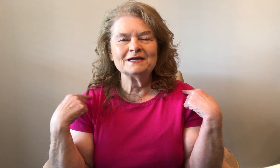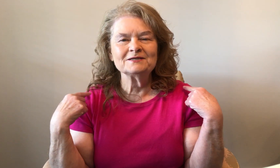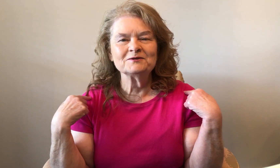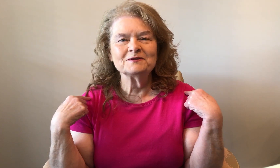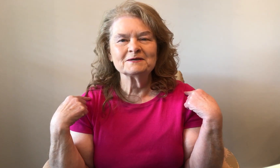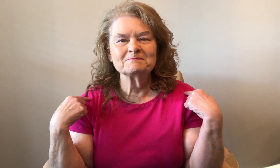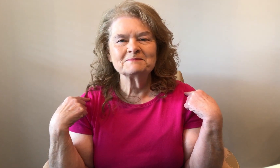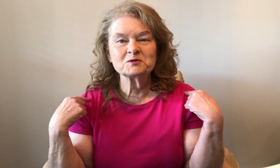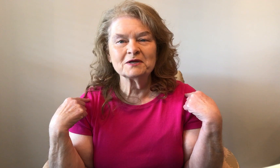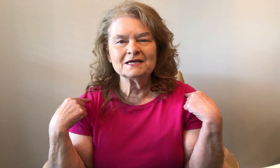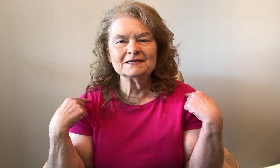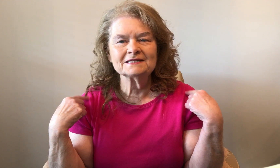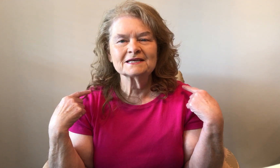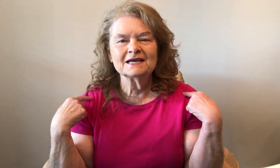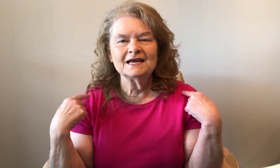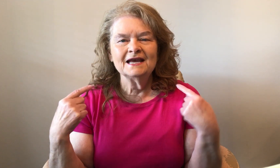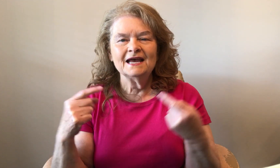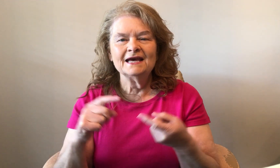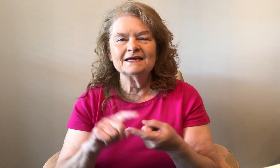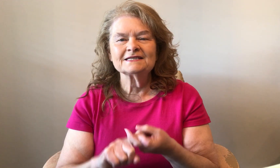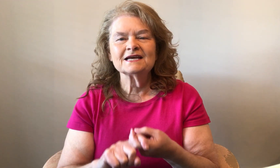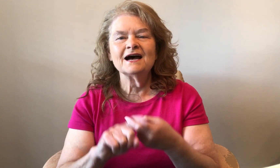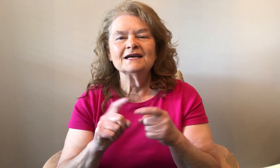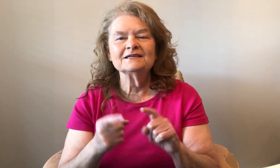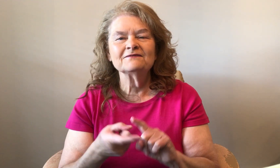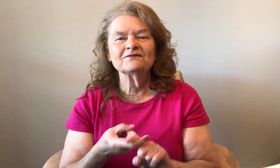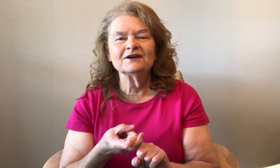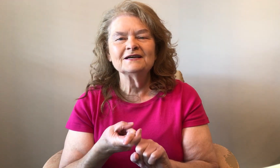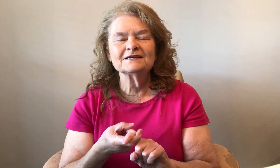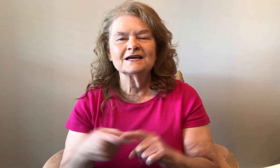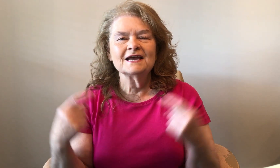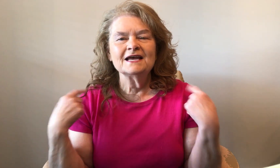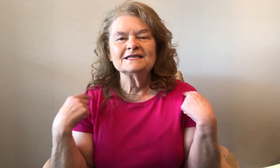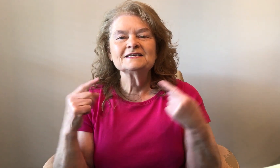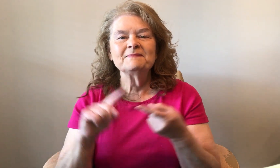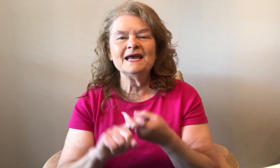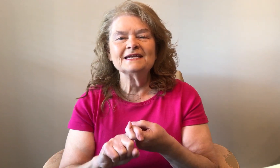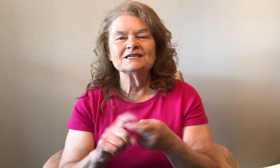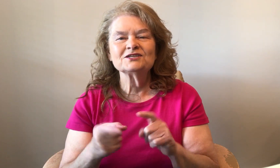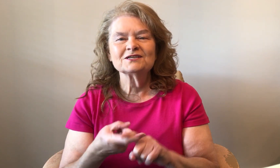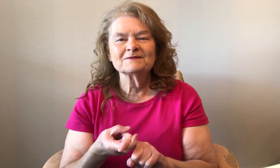to the strings, and it's tied in the front. Spanish,